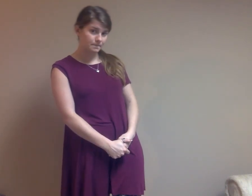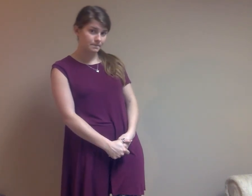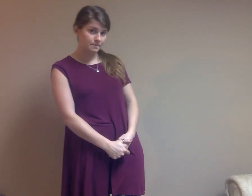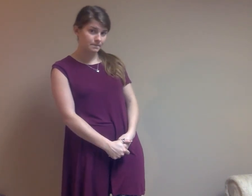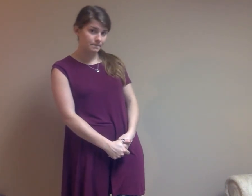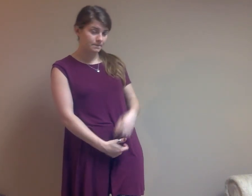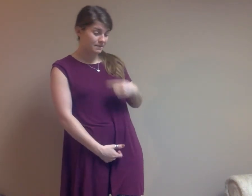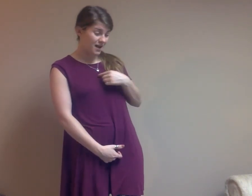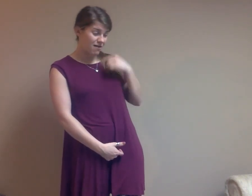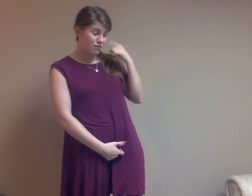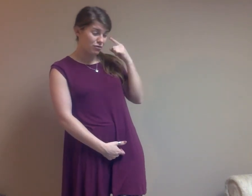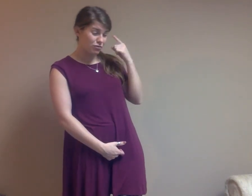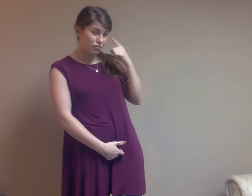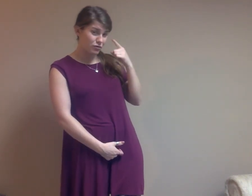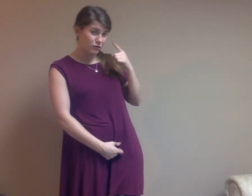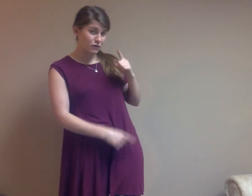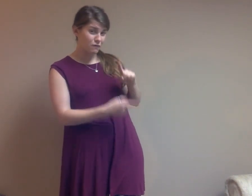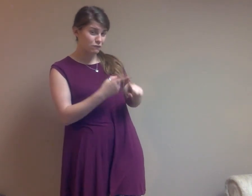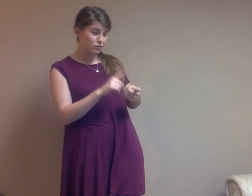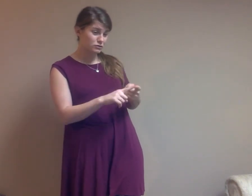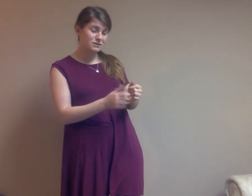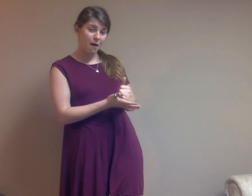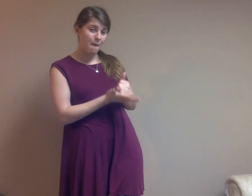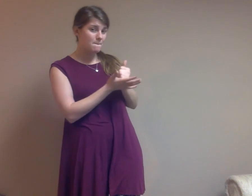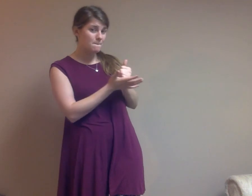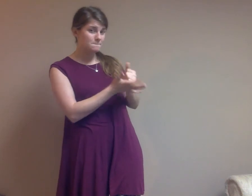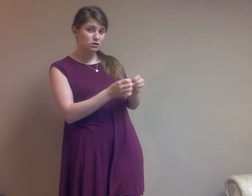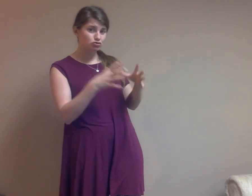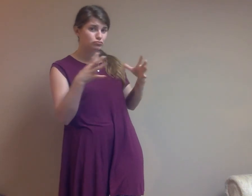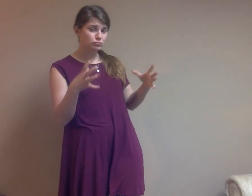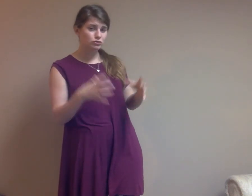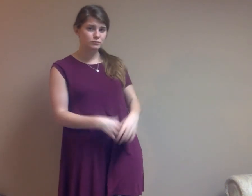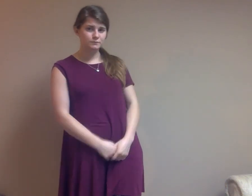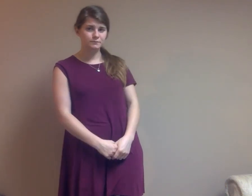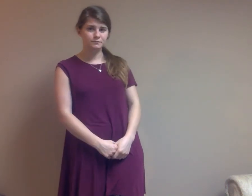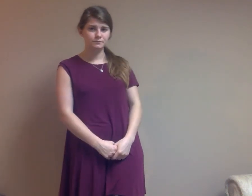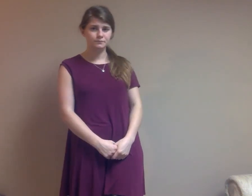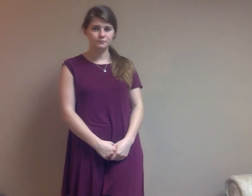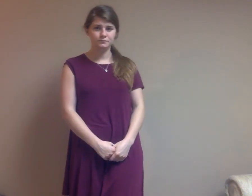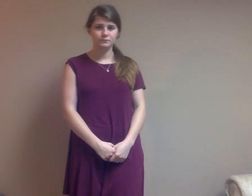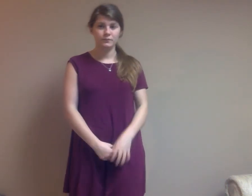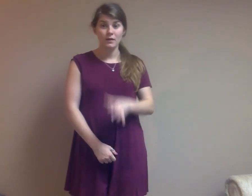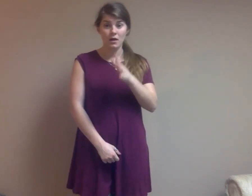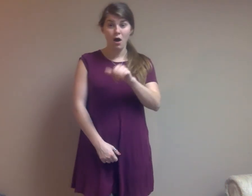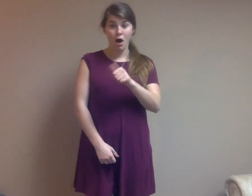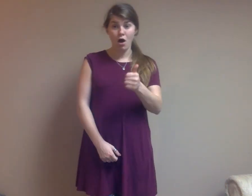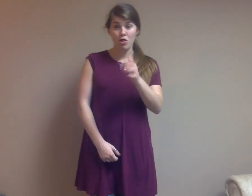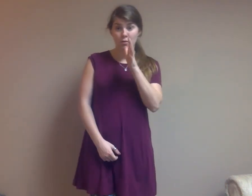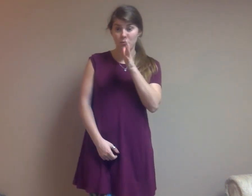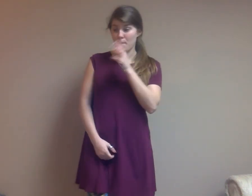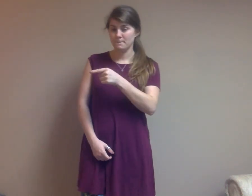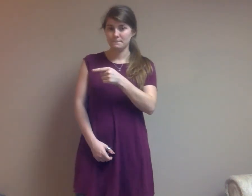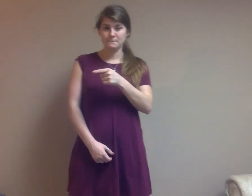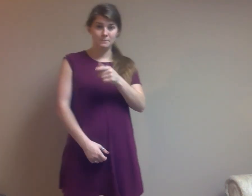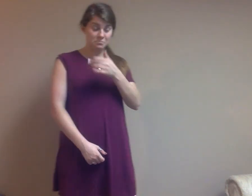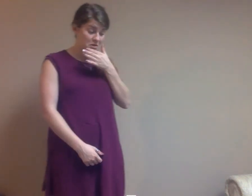It's been so much better than I thought it would be. The whole thing has just been such a resounding success, but